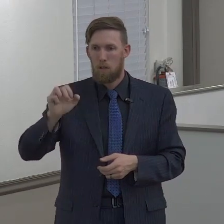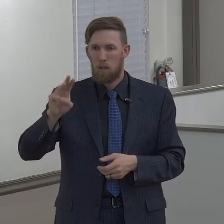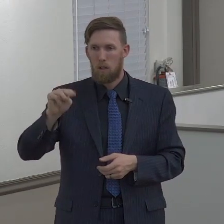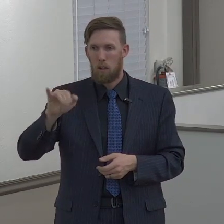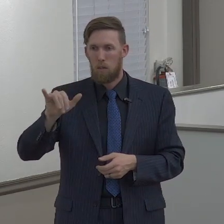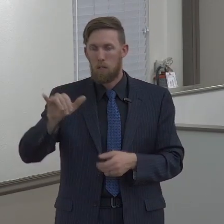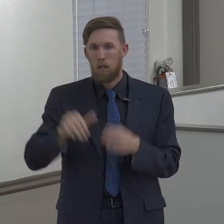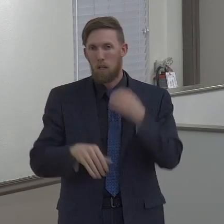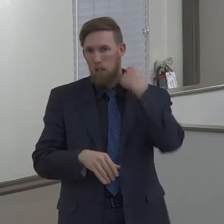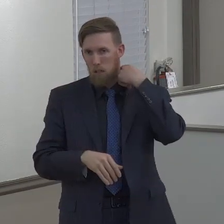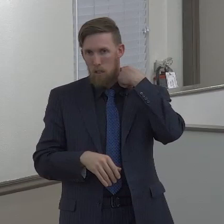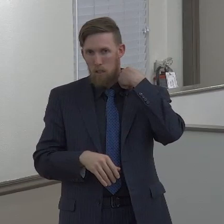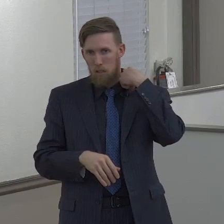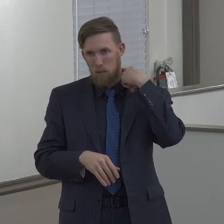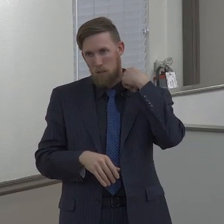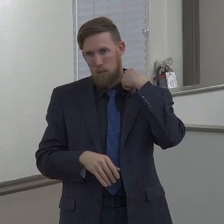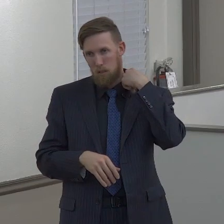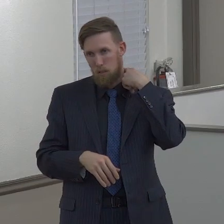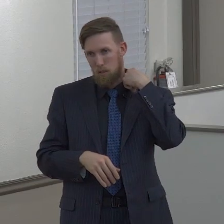or